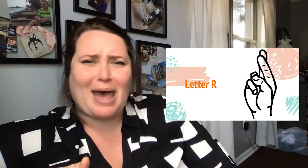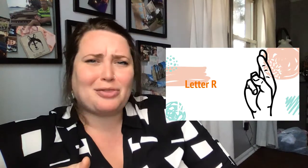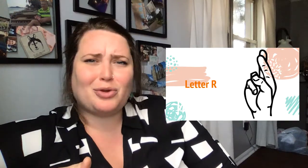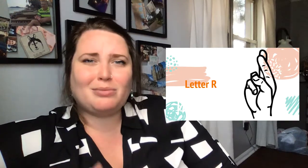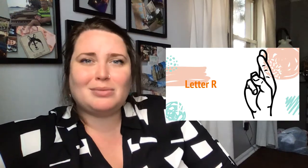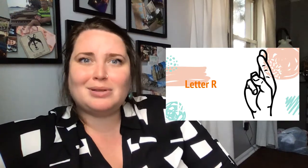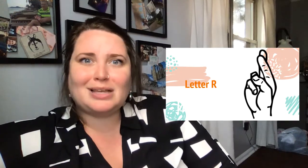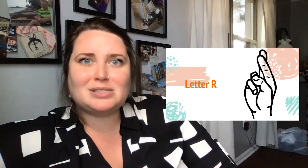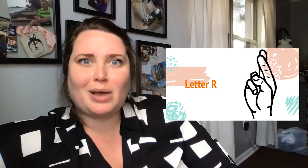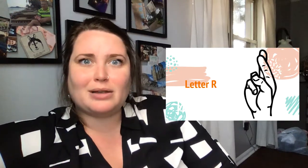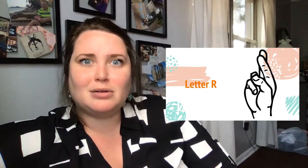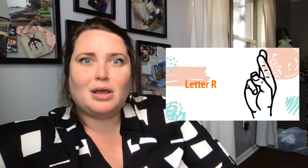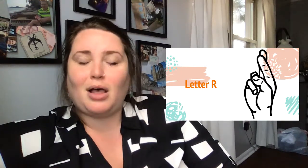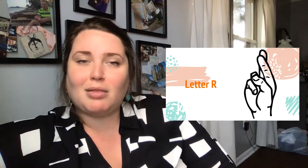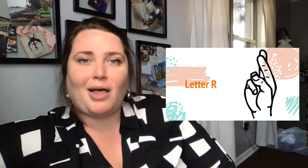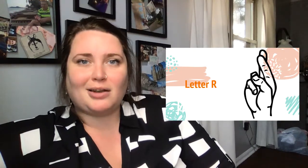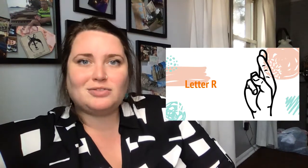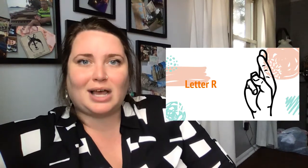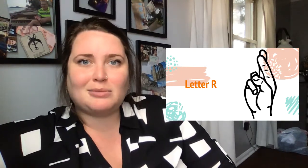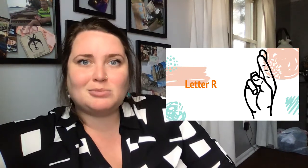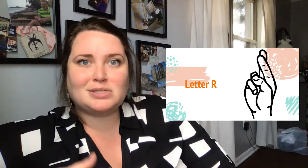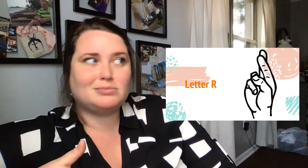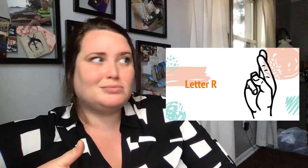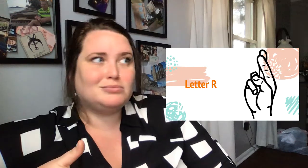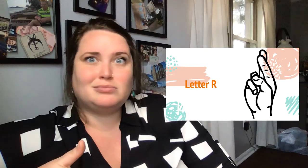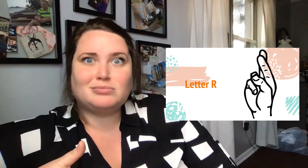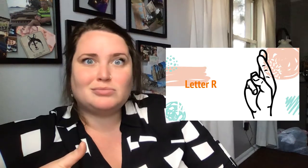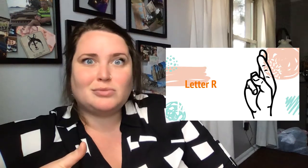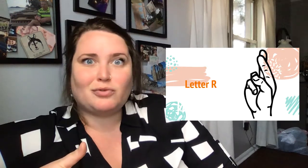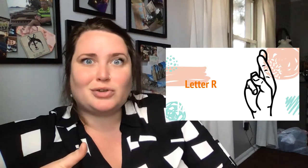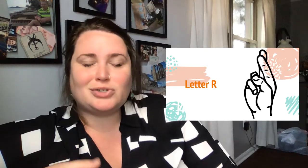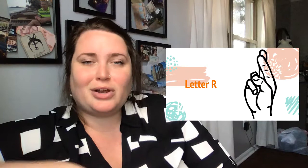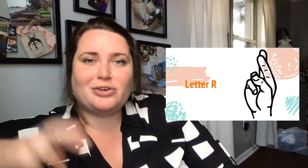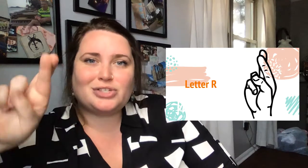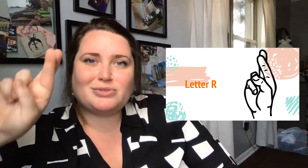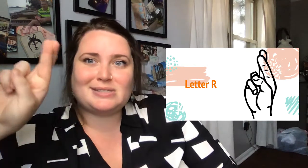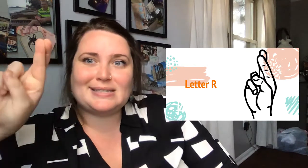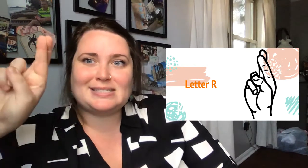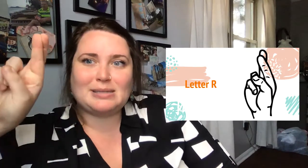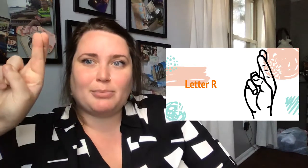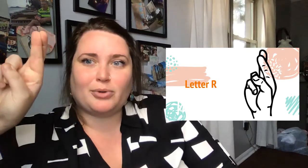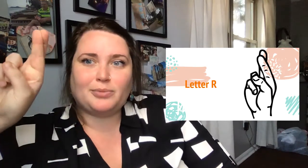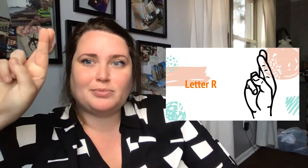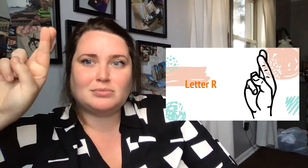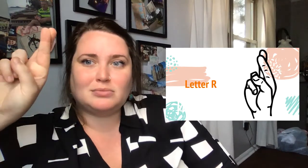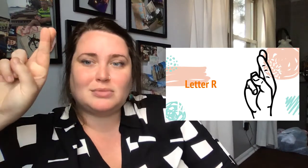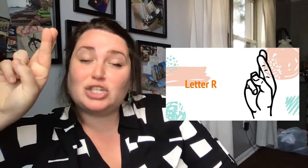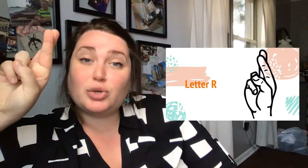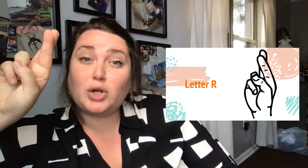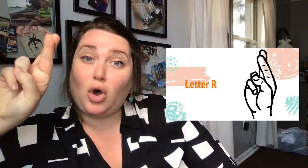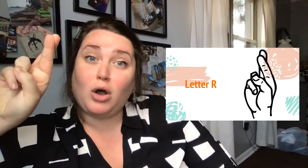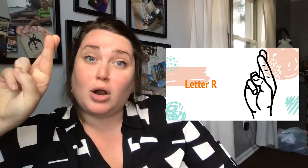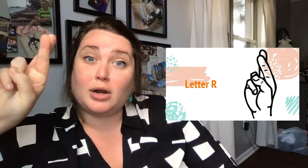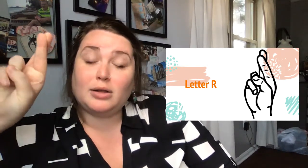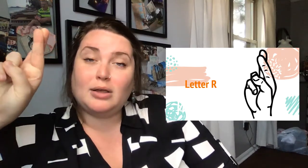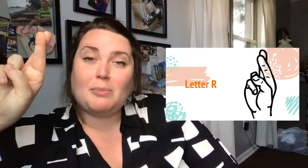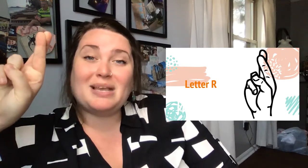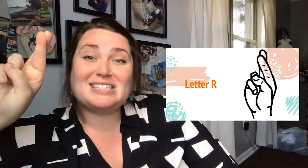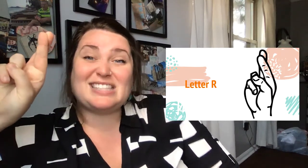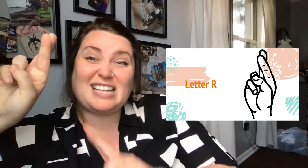bathroom, guess what? A lot of times, first graders use this symbol. They show an R because that's their